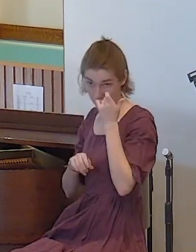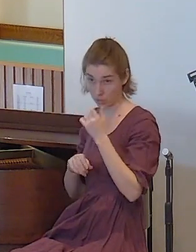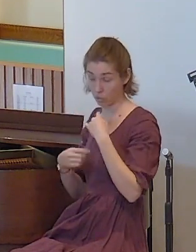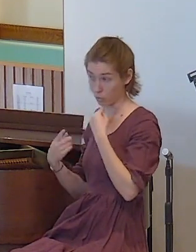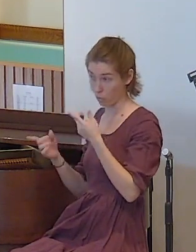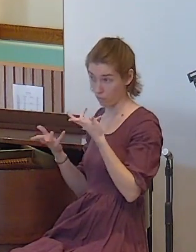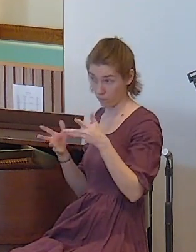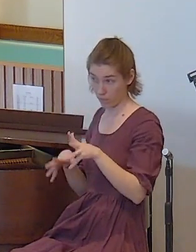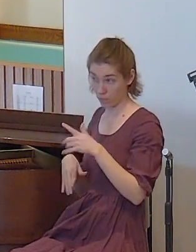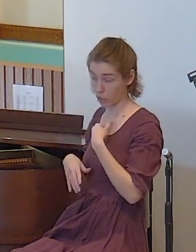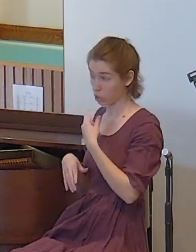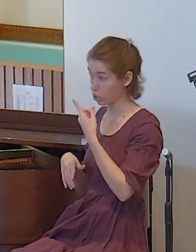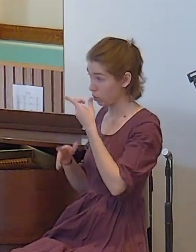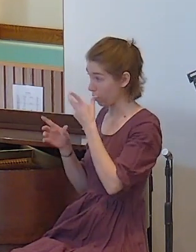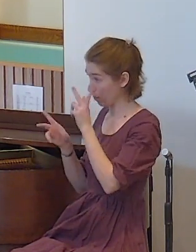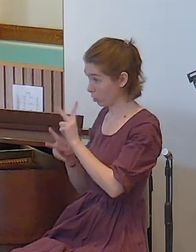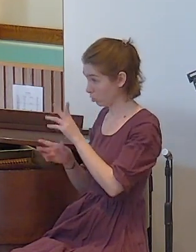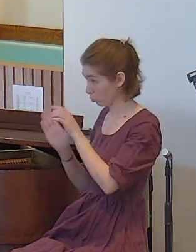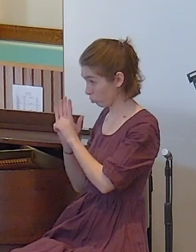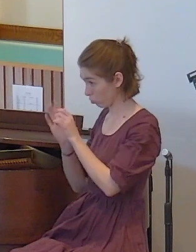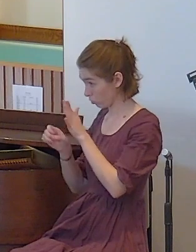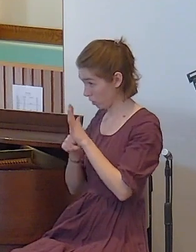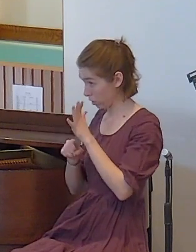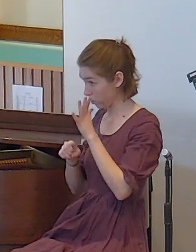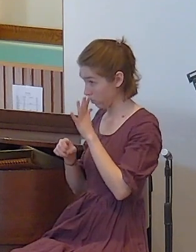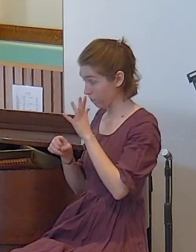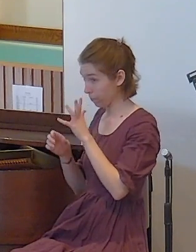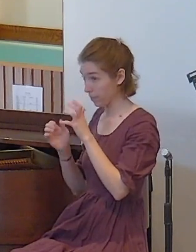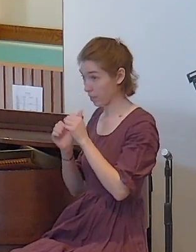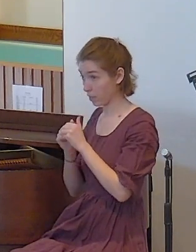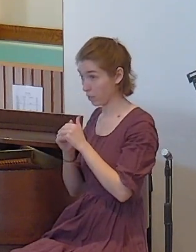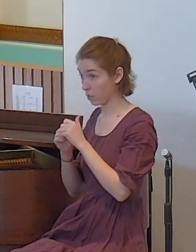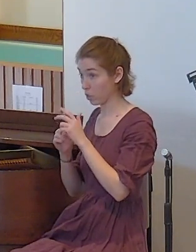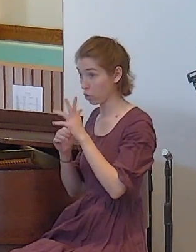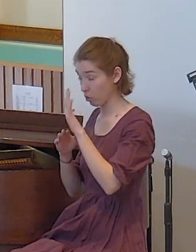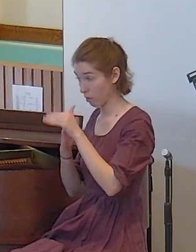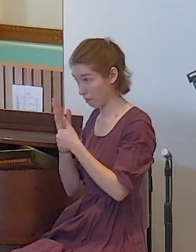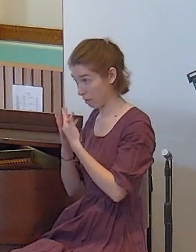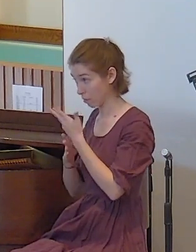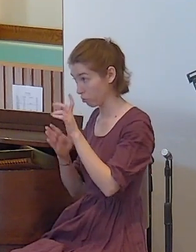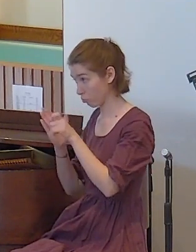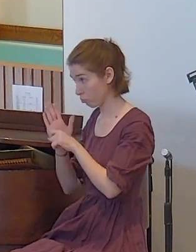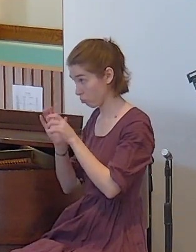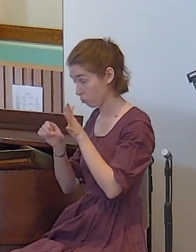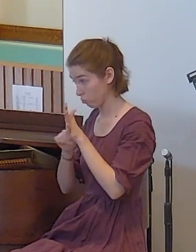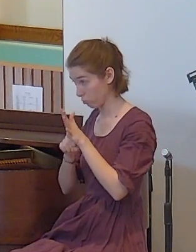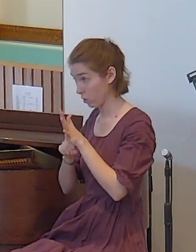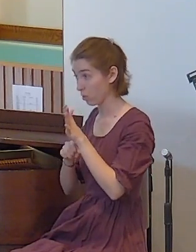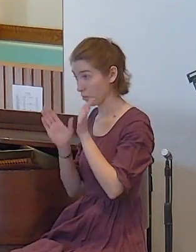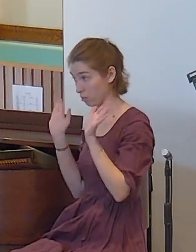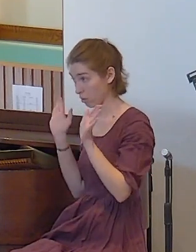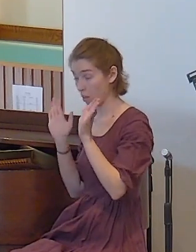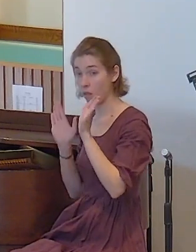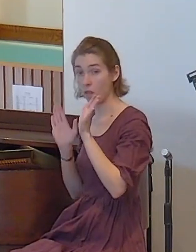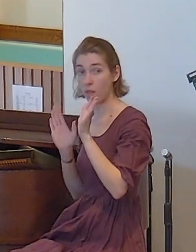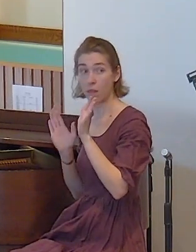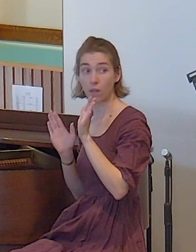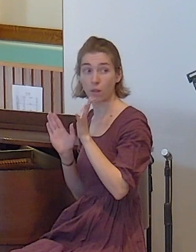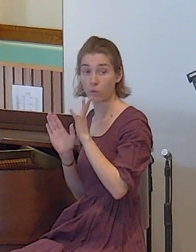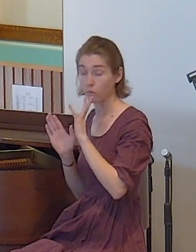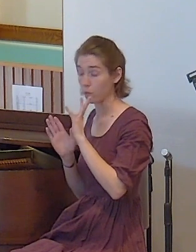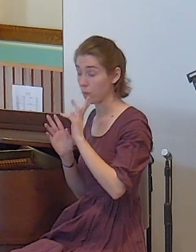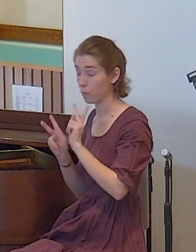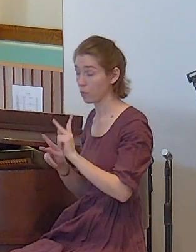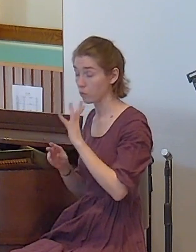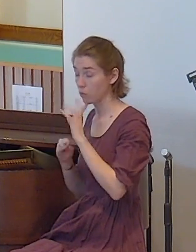told them that one that you crucified, you know, that you took with your lawless hands, you crucified him. This is the one we're talking